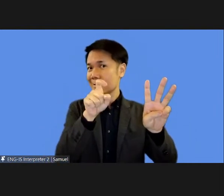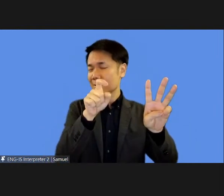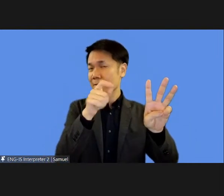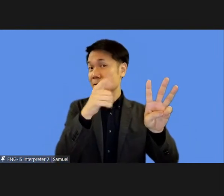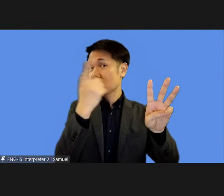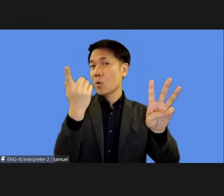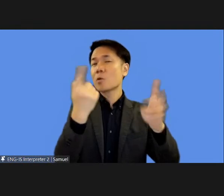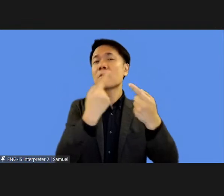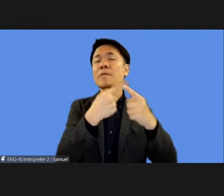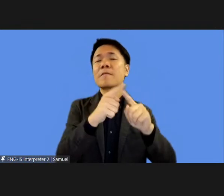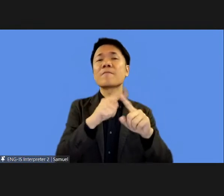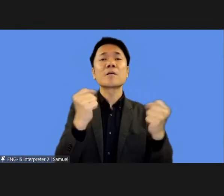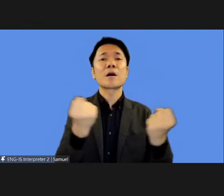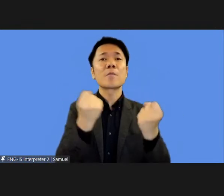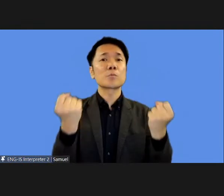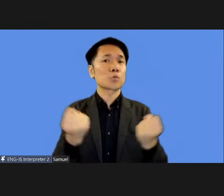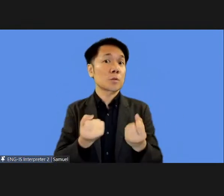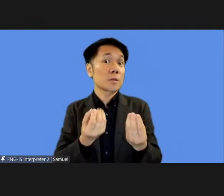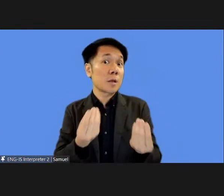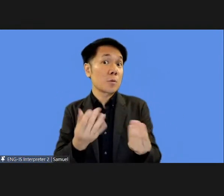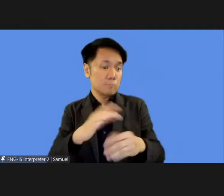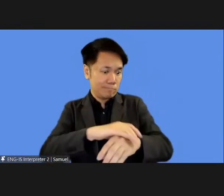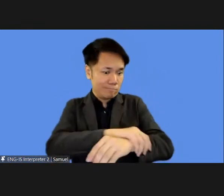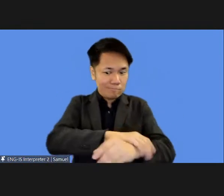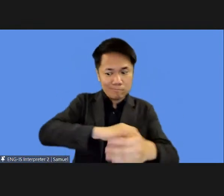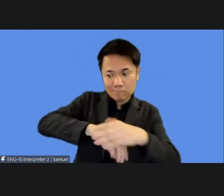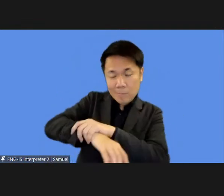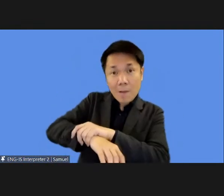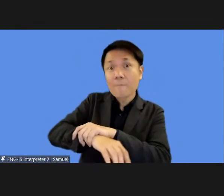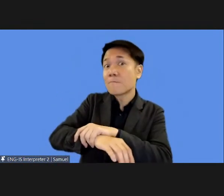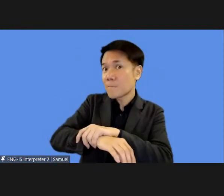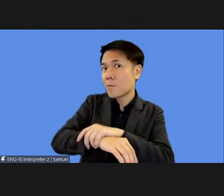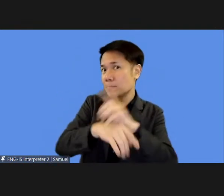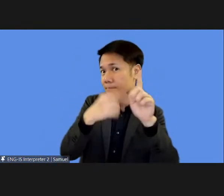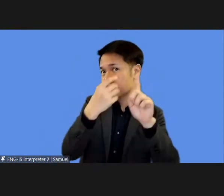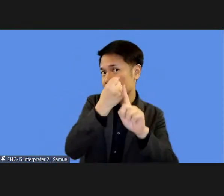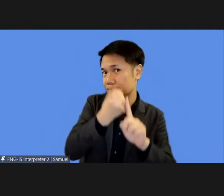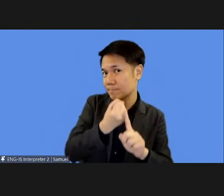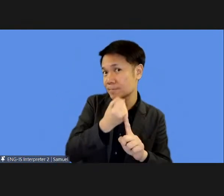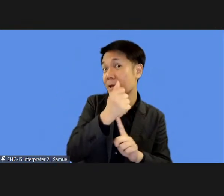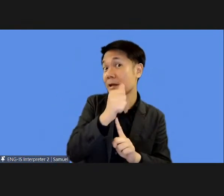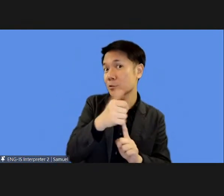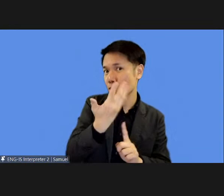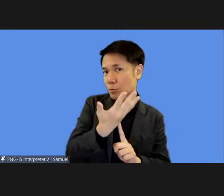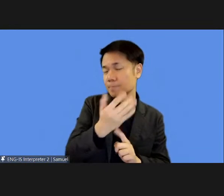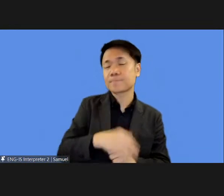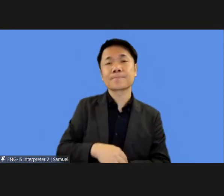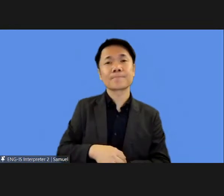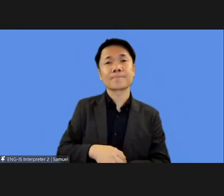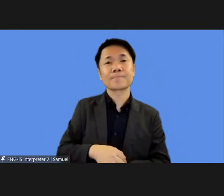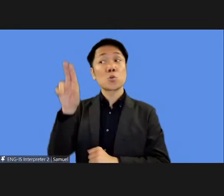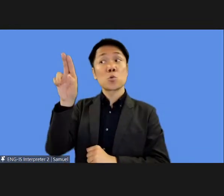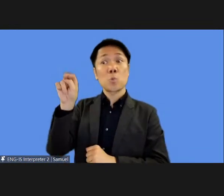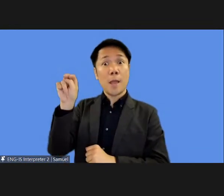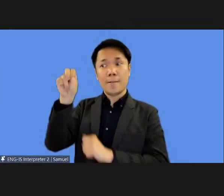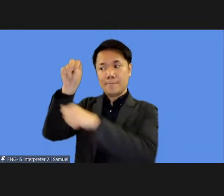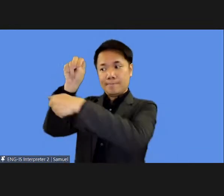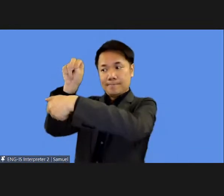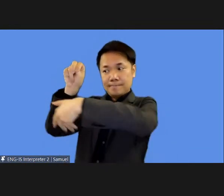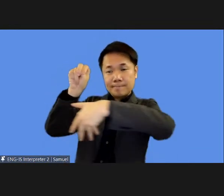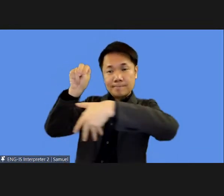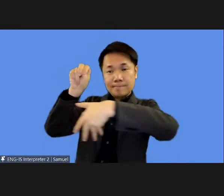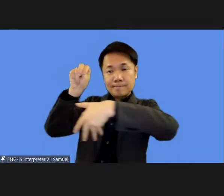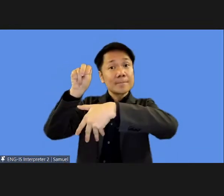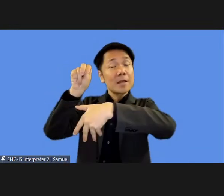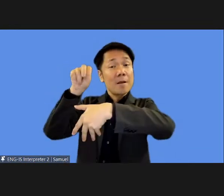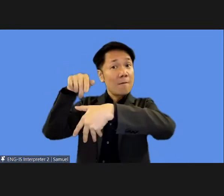committed towards achieving the SDGs. And there are some UN agencies, for example, that have already made some commitments. There are some governments that